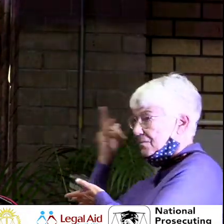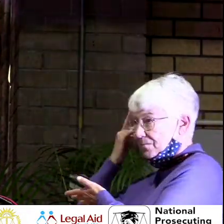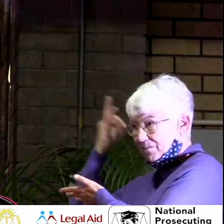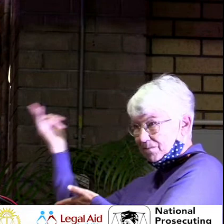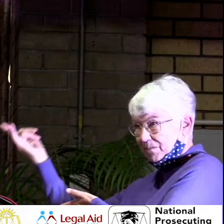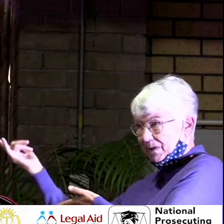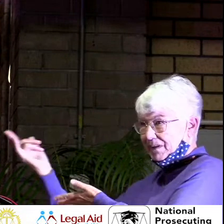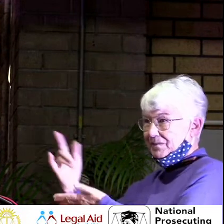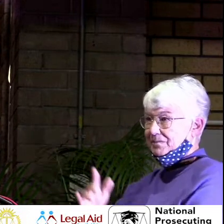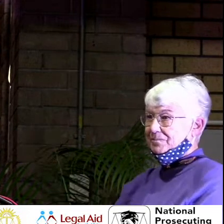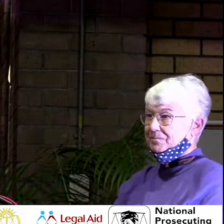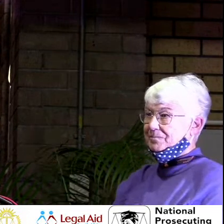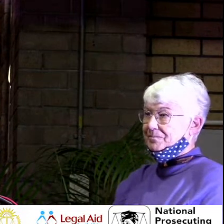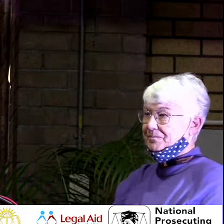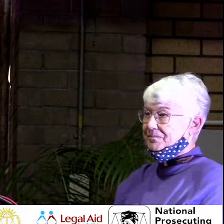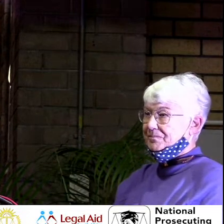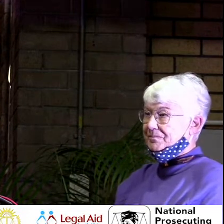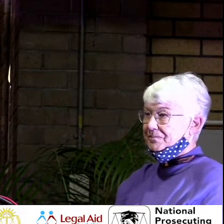850